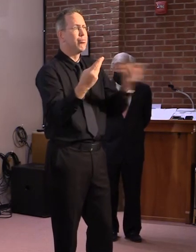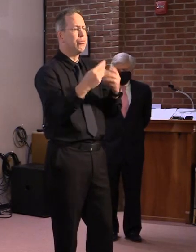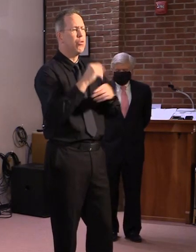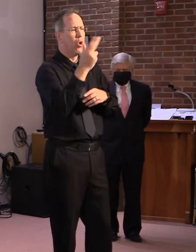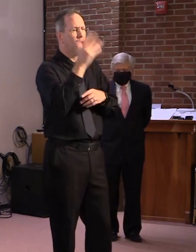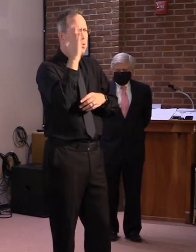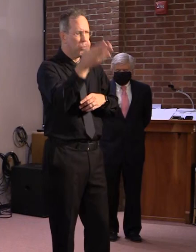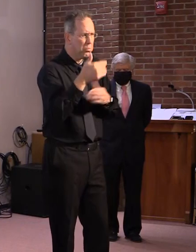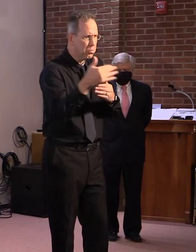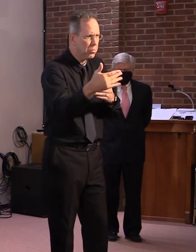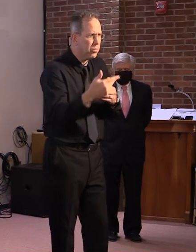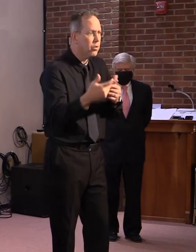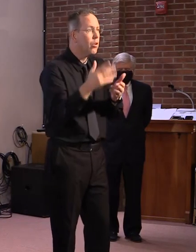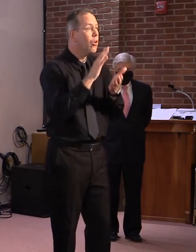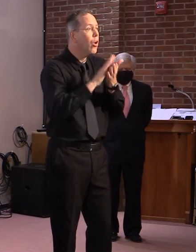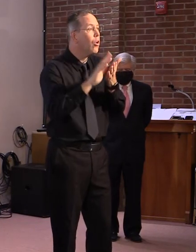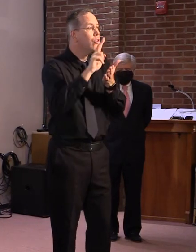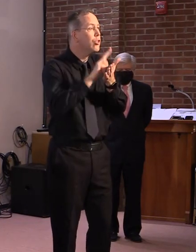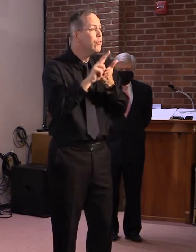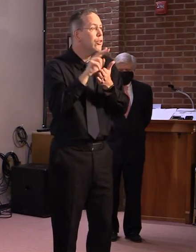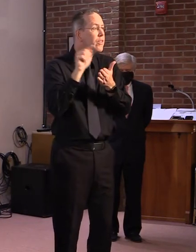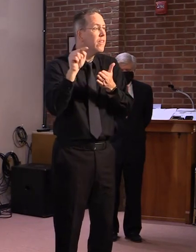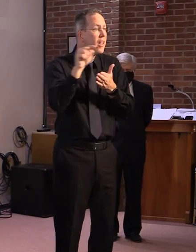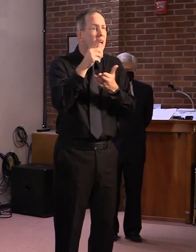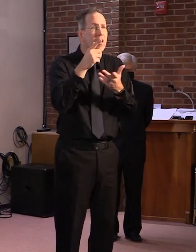together on